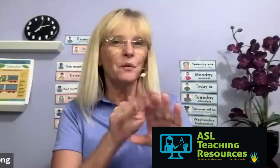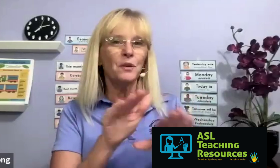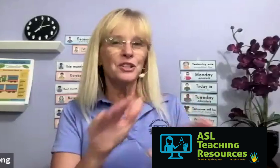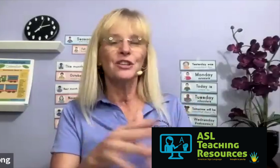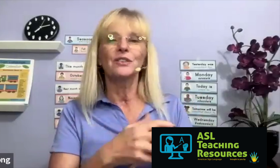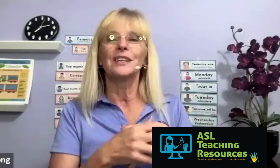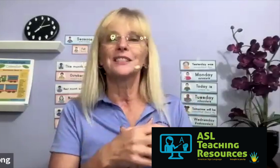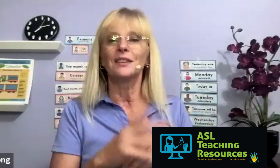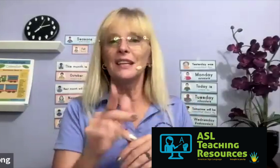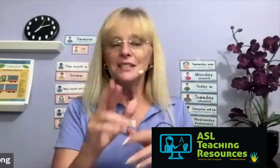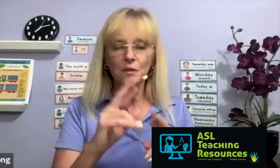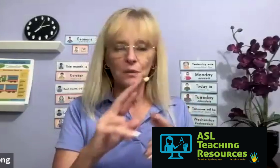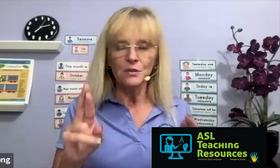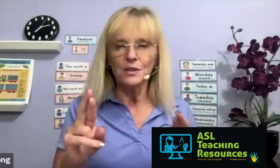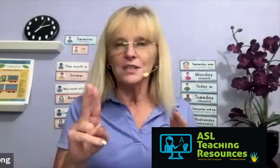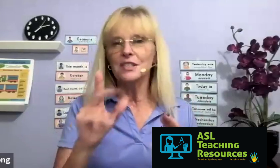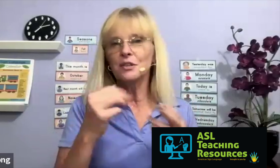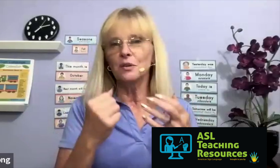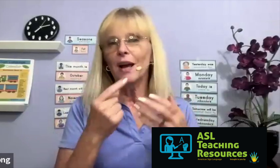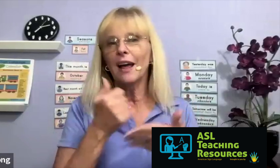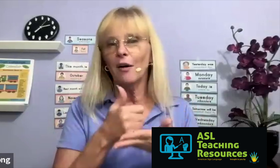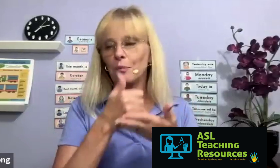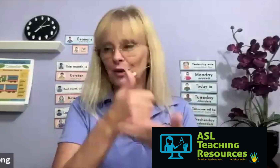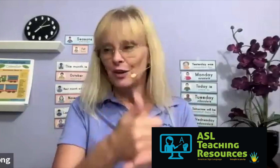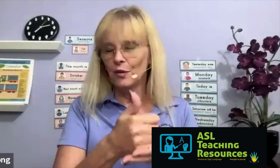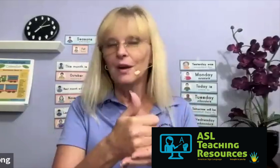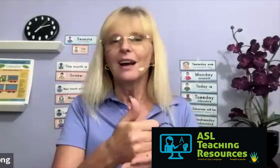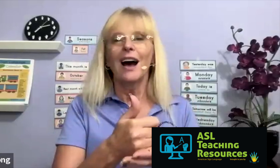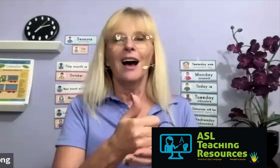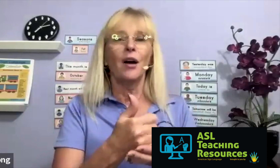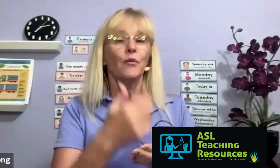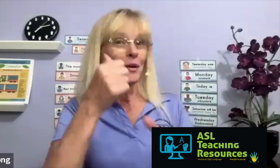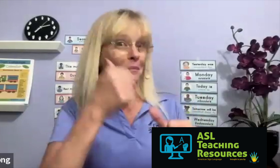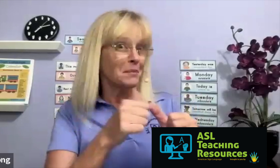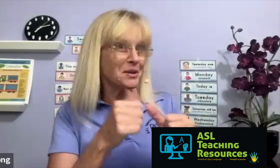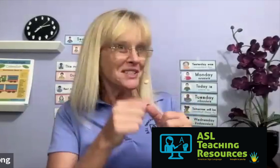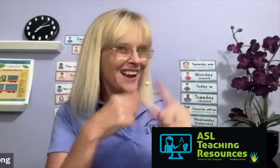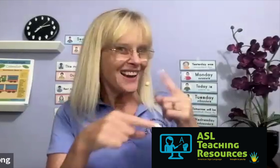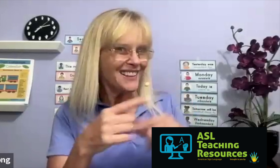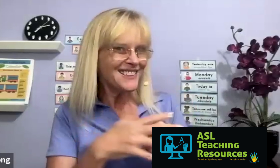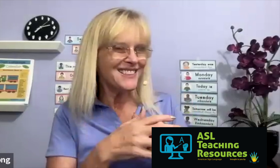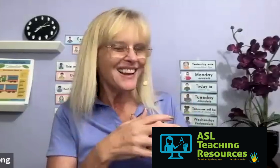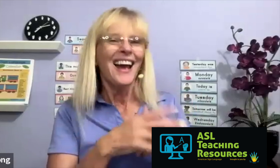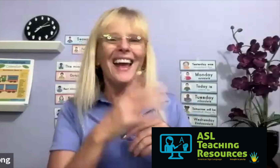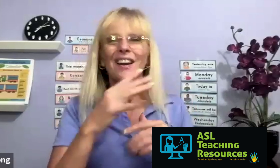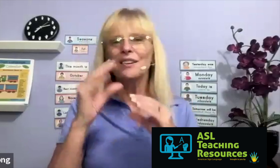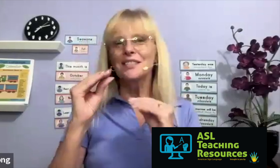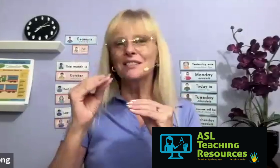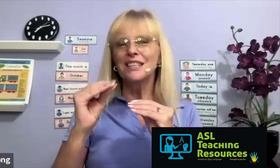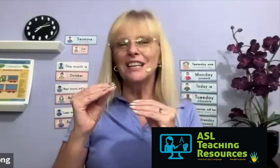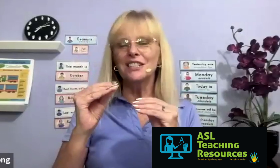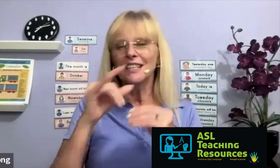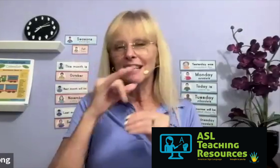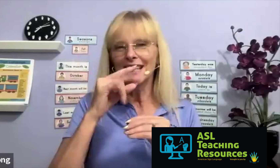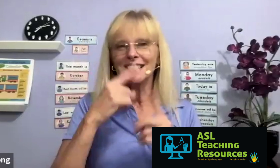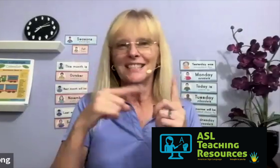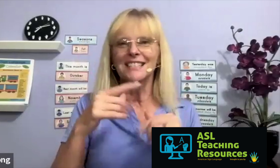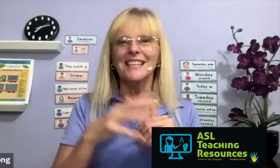with children. So these are resources to help you remember signs and also teach the kids the